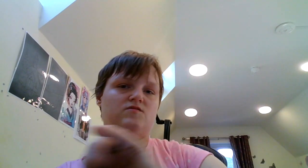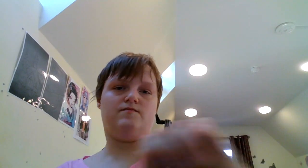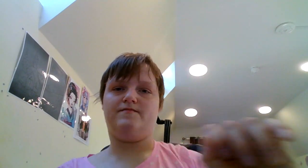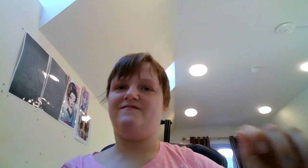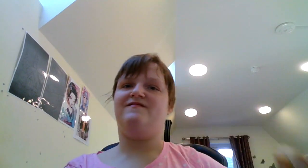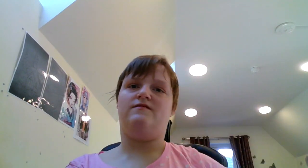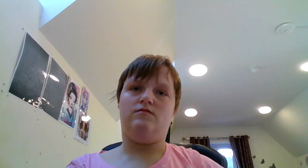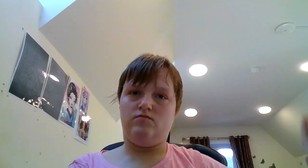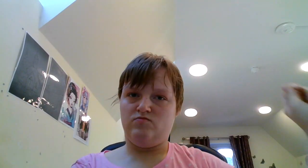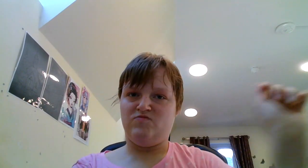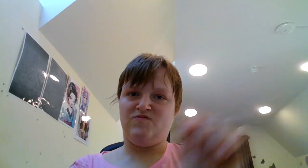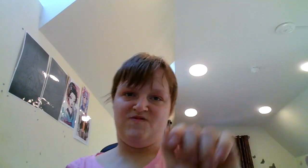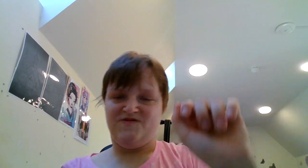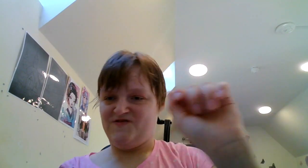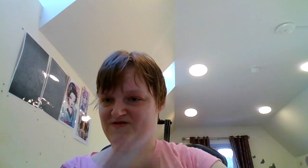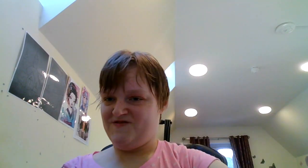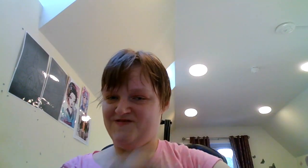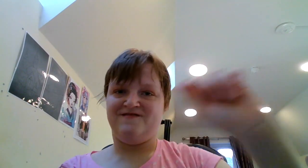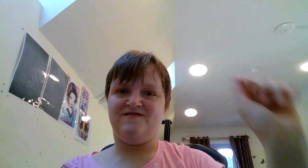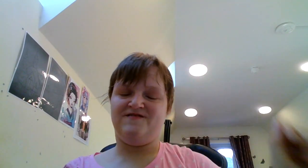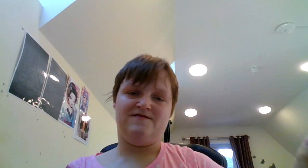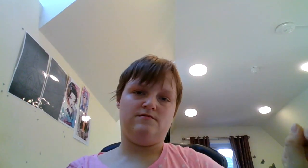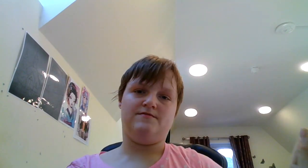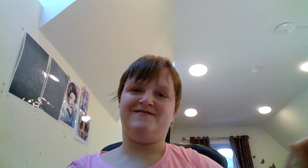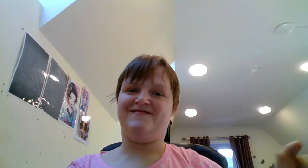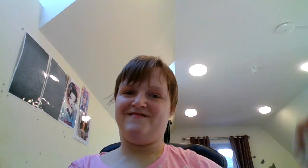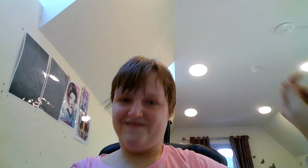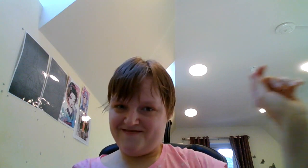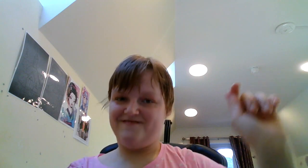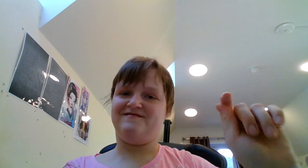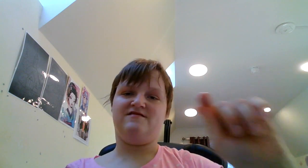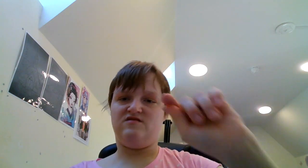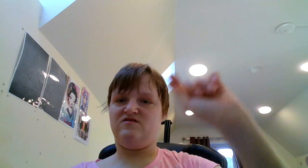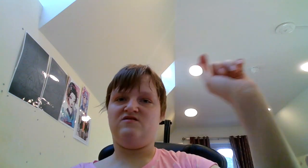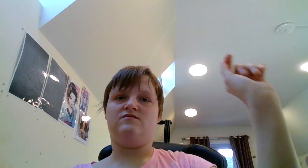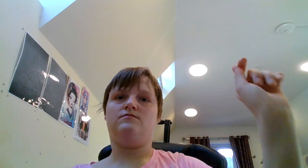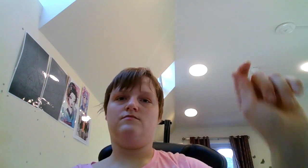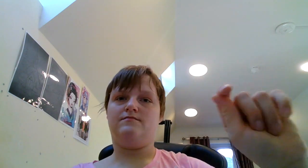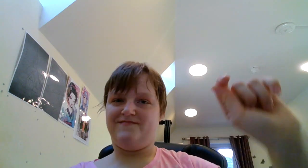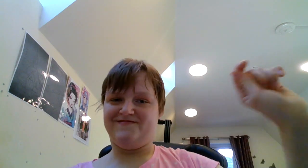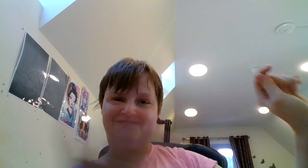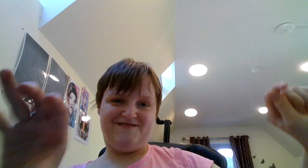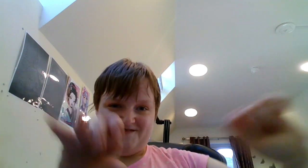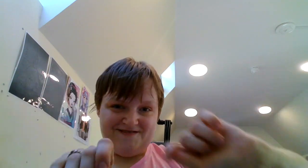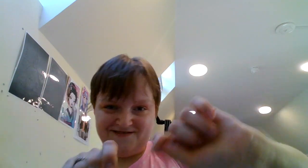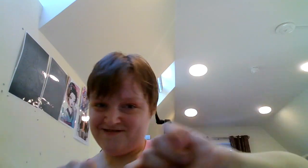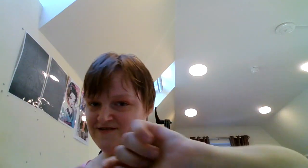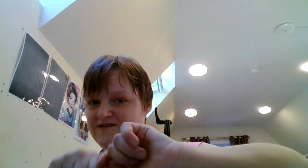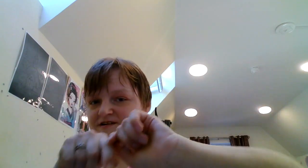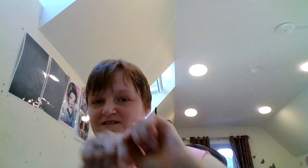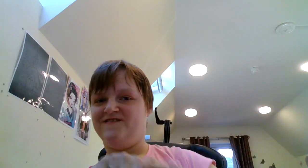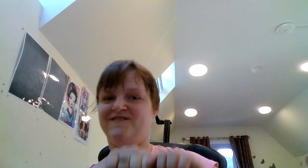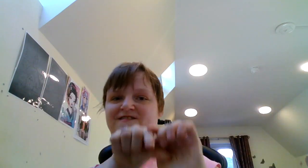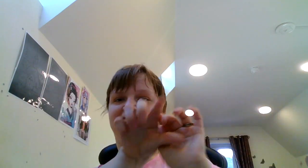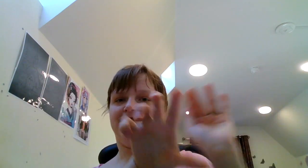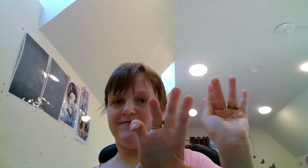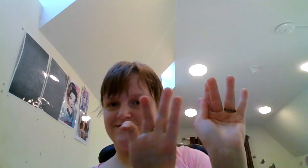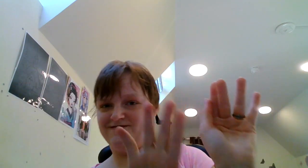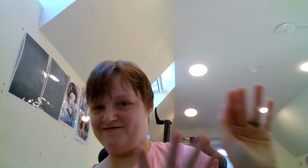insulin. James Collop, a biochemist, joined the group to work on purifying insulin so it would be